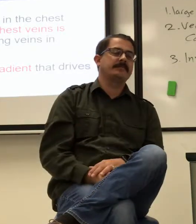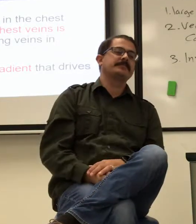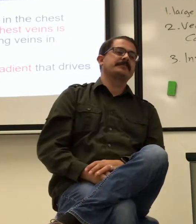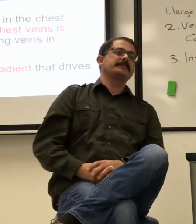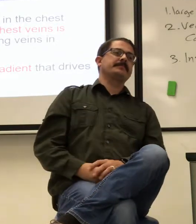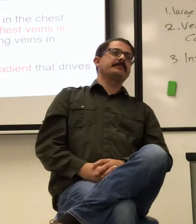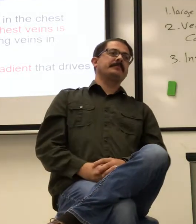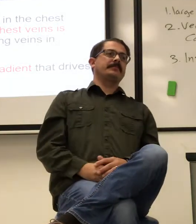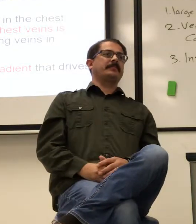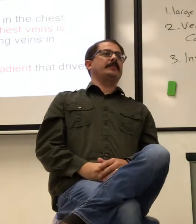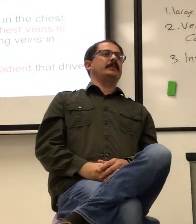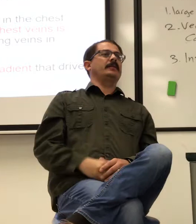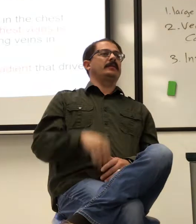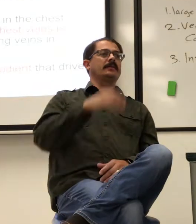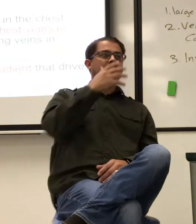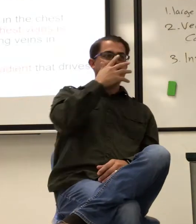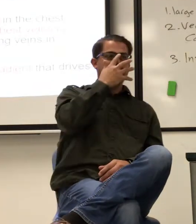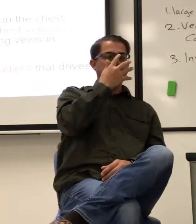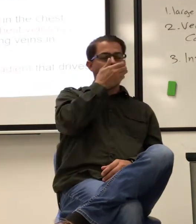Helps